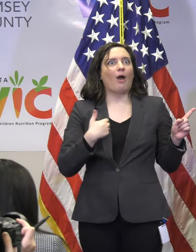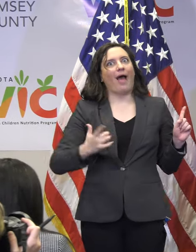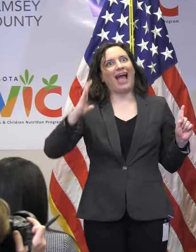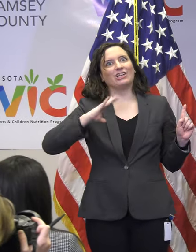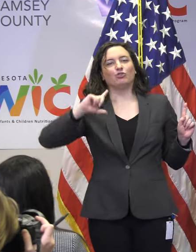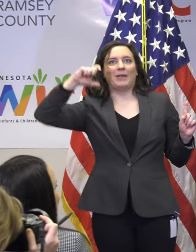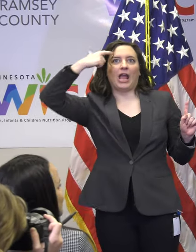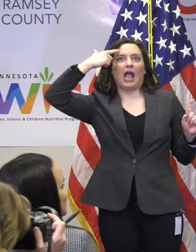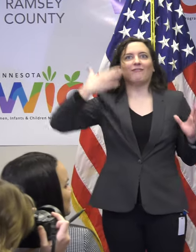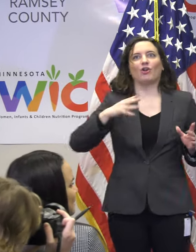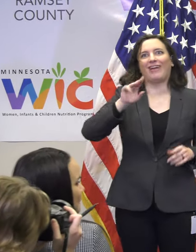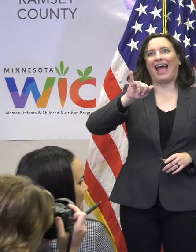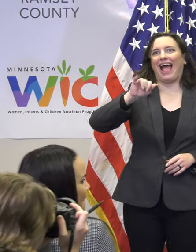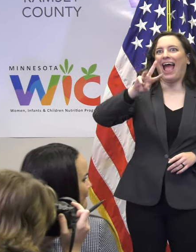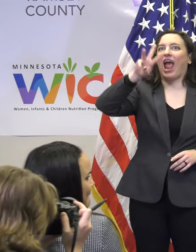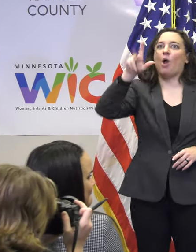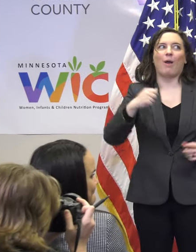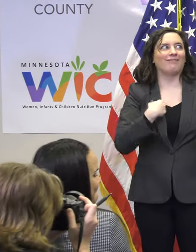travel up to Minnesota